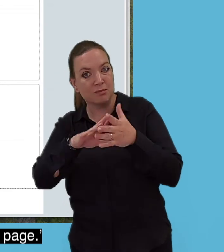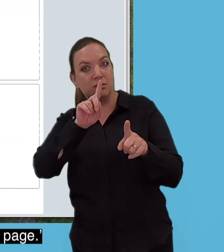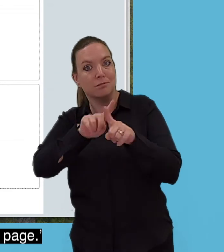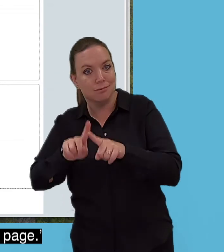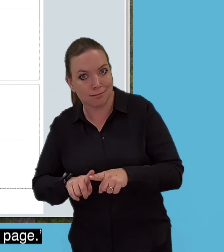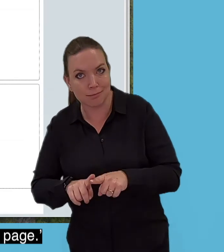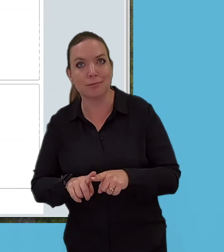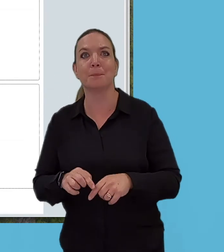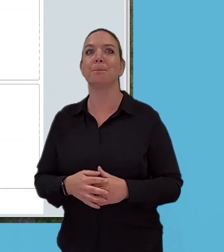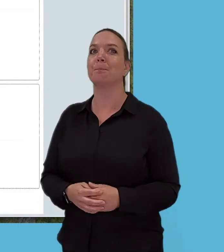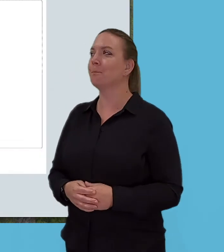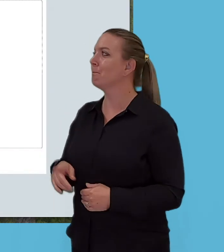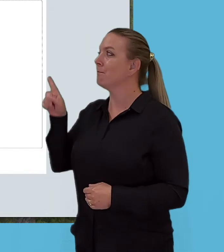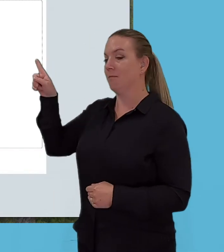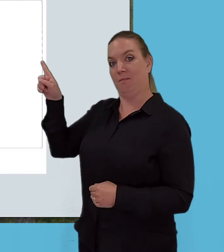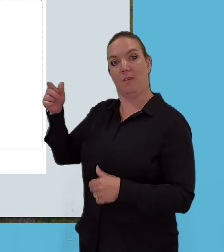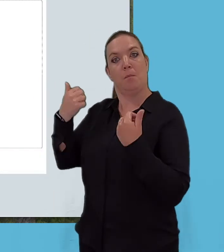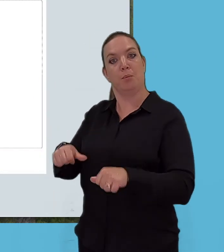we're going to go to the next page.